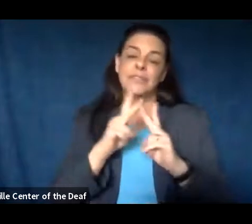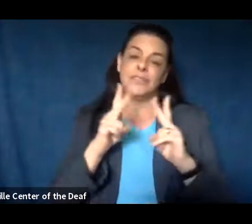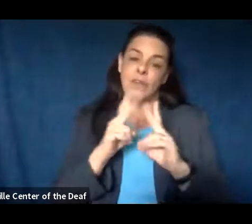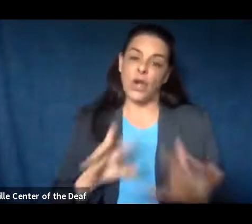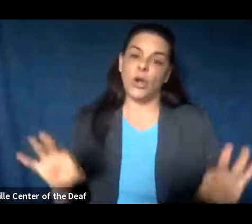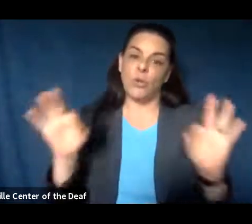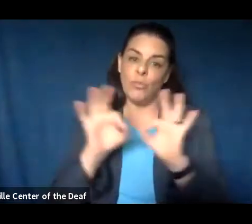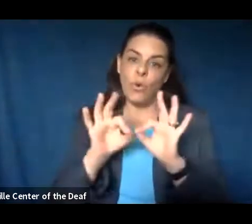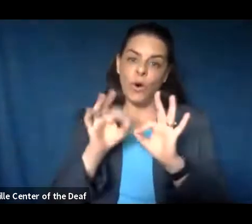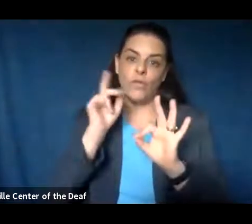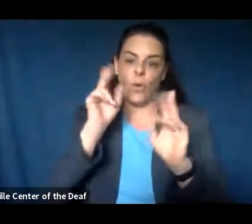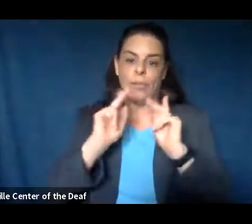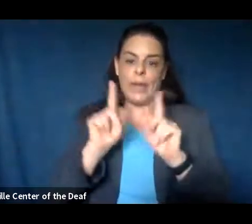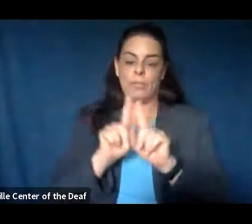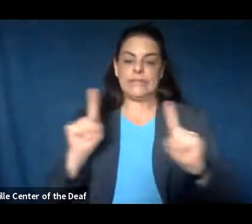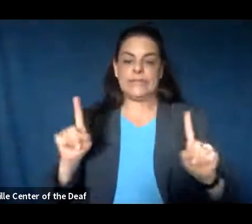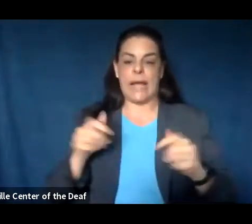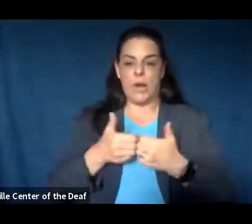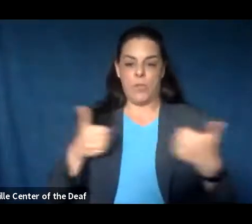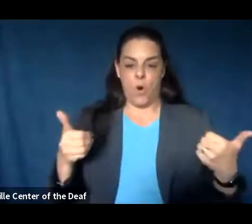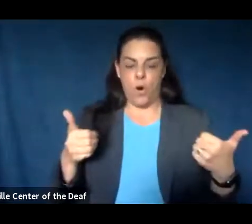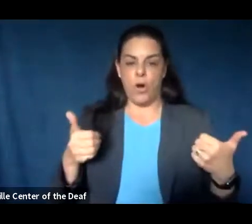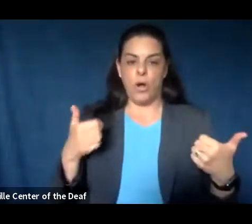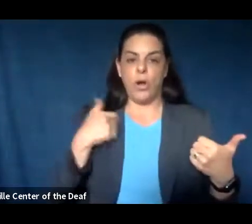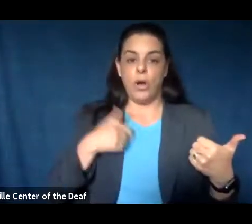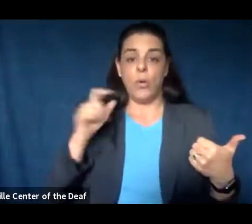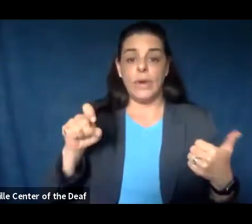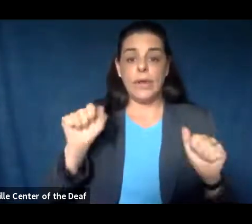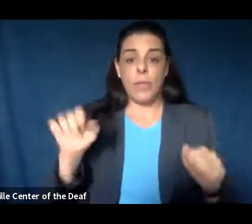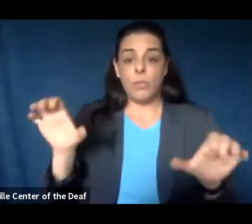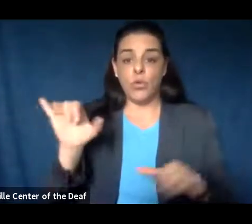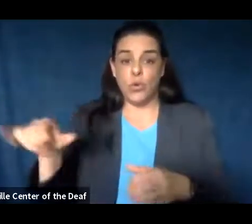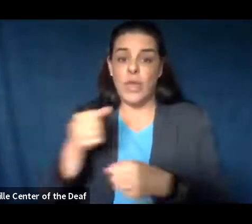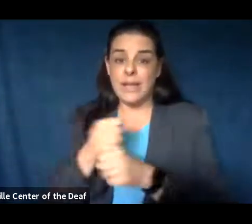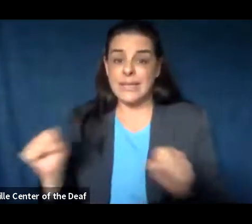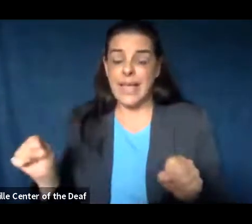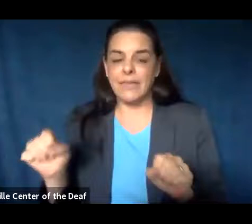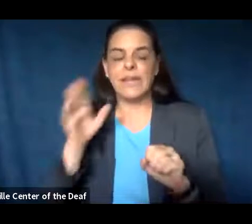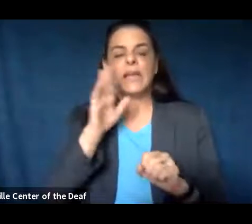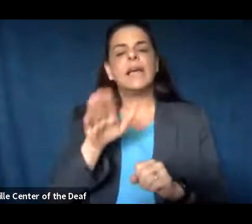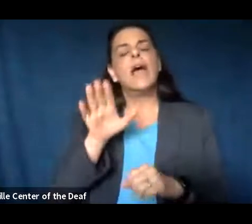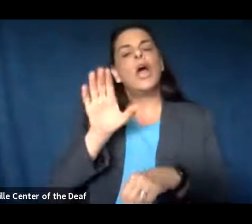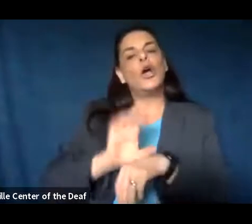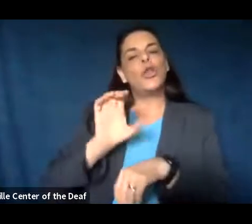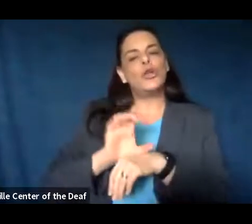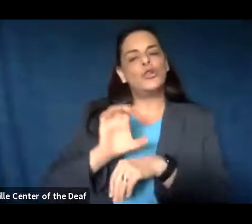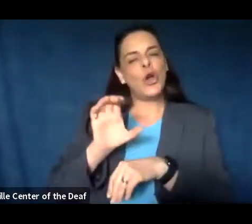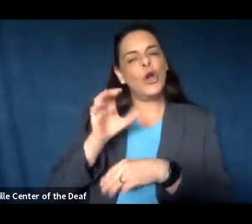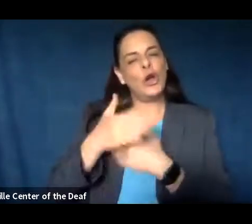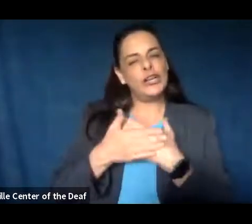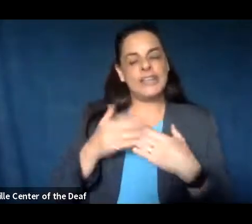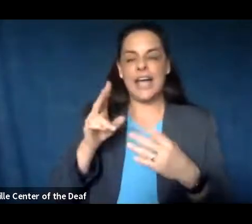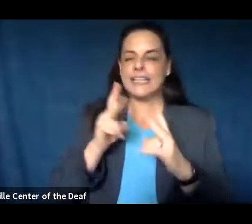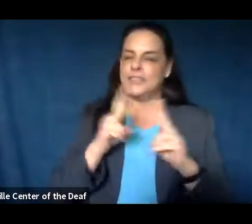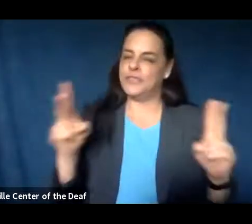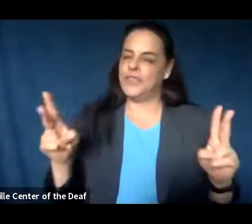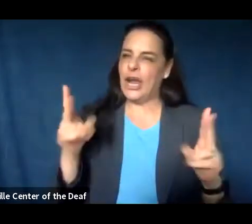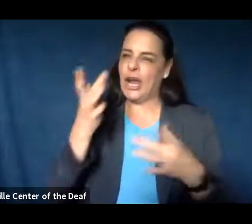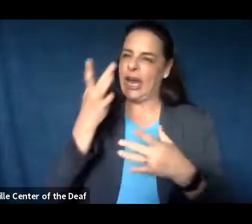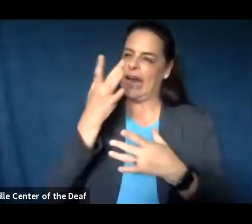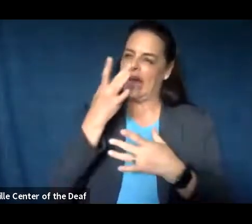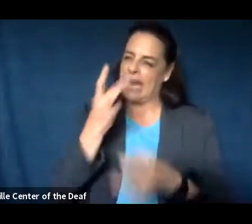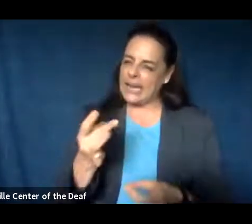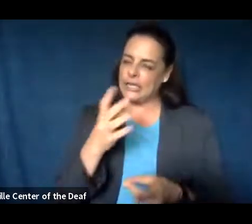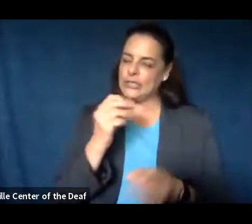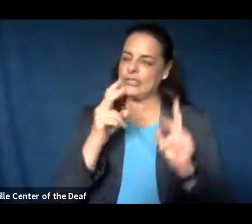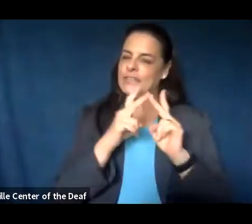keep people apart. So we need to be able to do that safely. On the church side, it's been really interesting and really encouraging to see all the other ways that they are